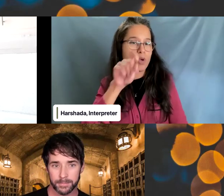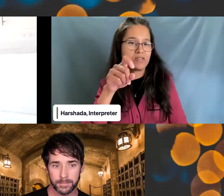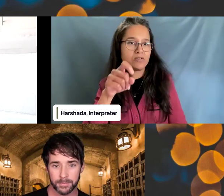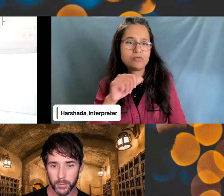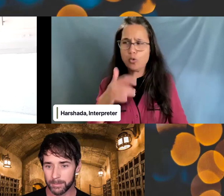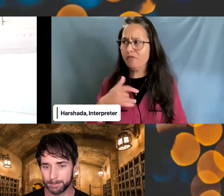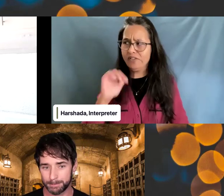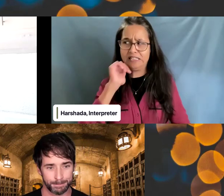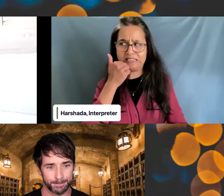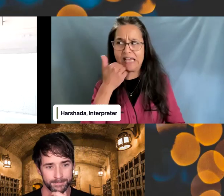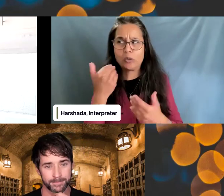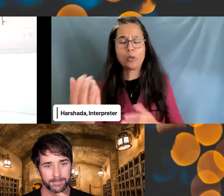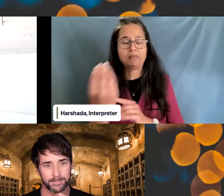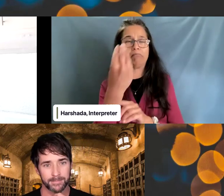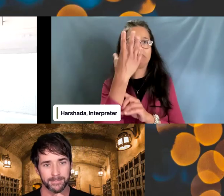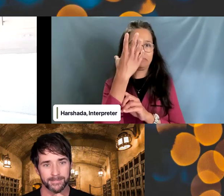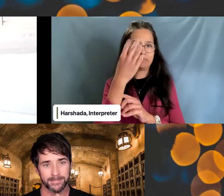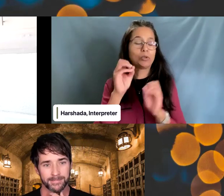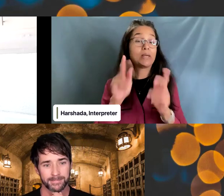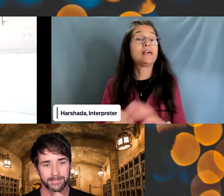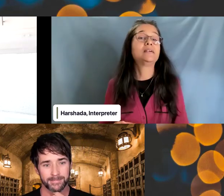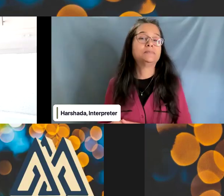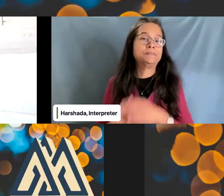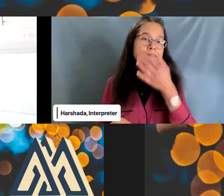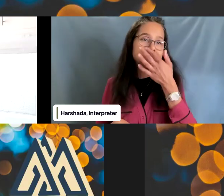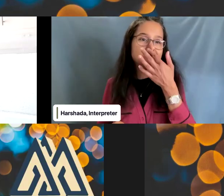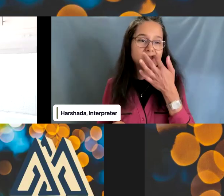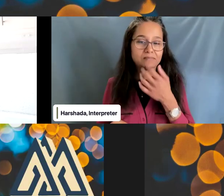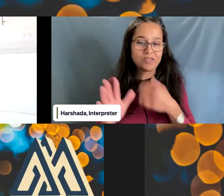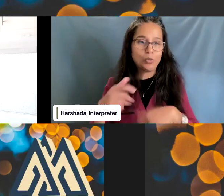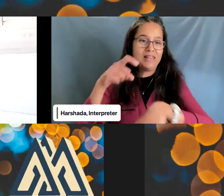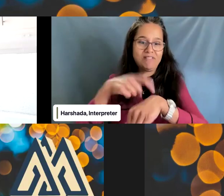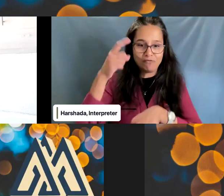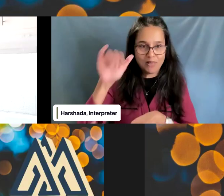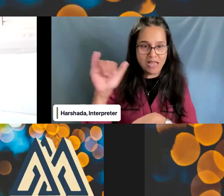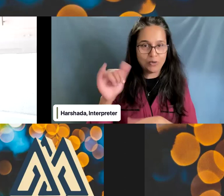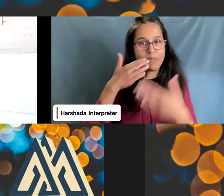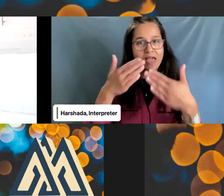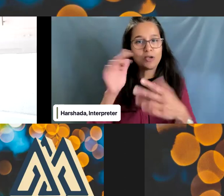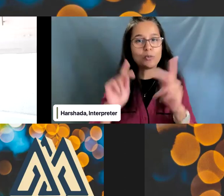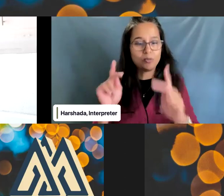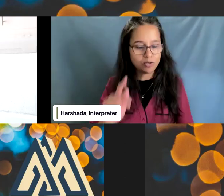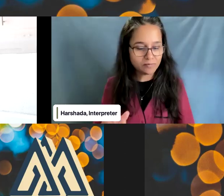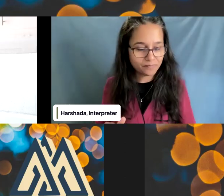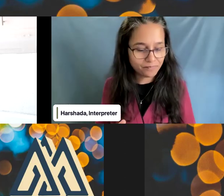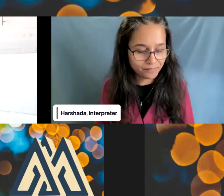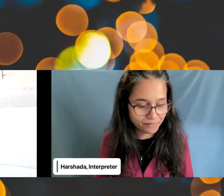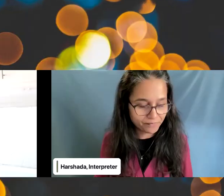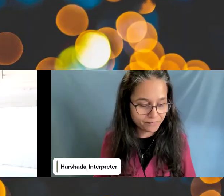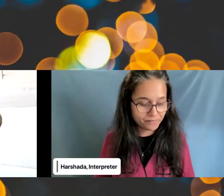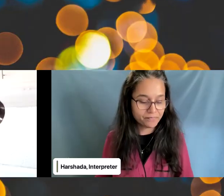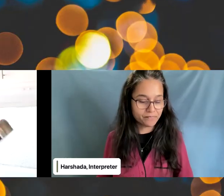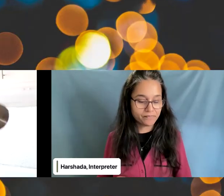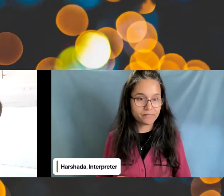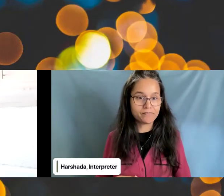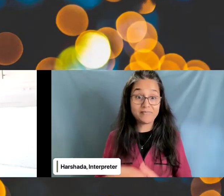shy. Uh, all right. So there'll be a time for that. Thanks, guys. All right, we're gonna move on to